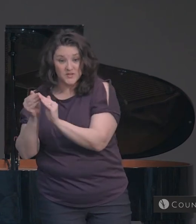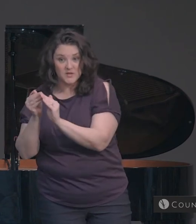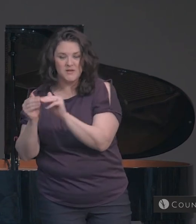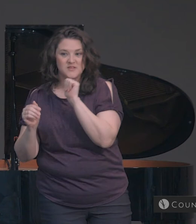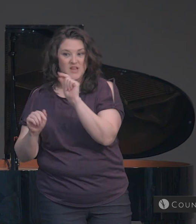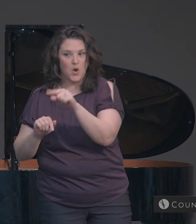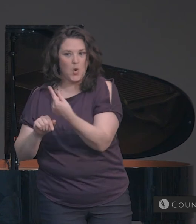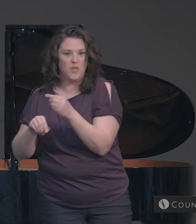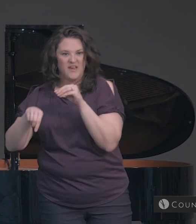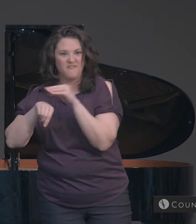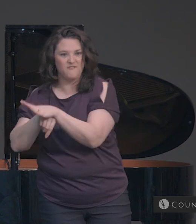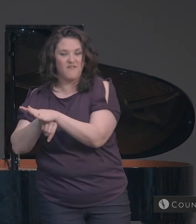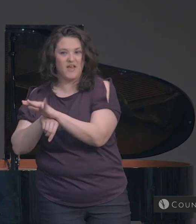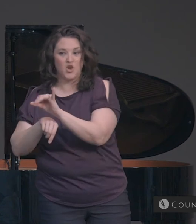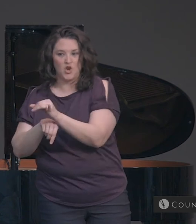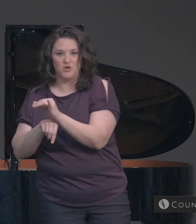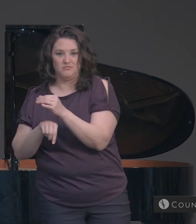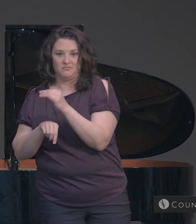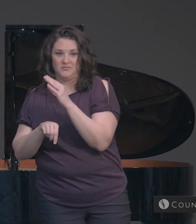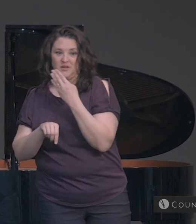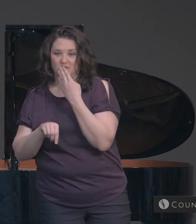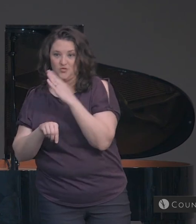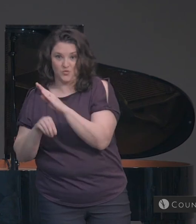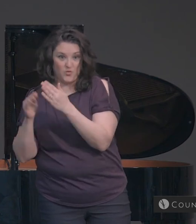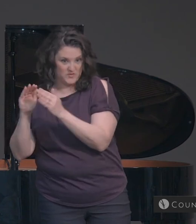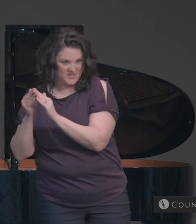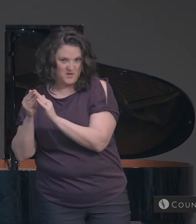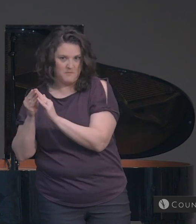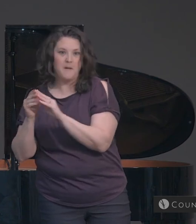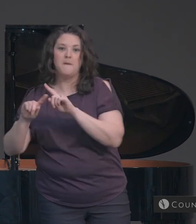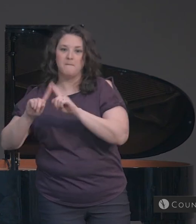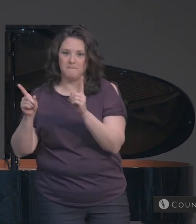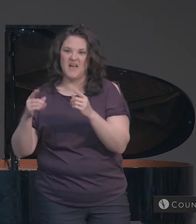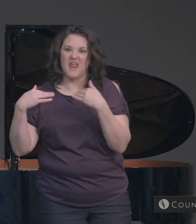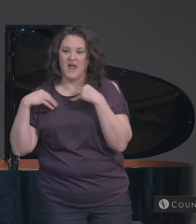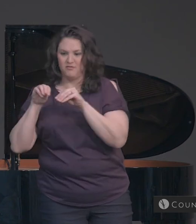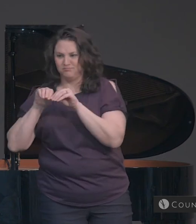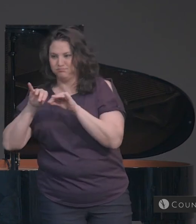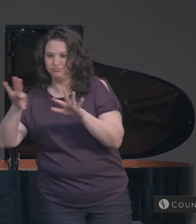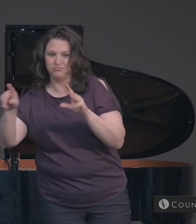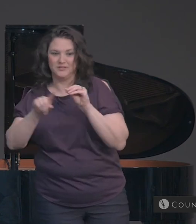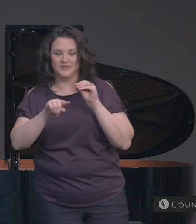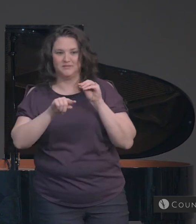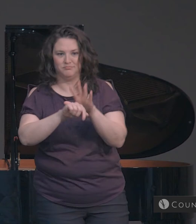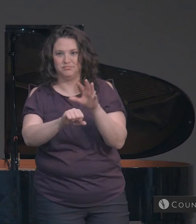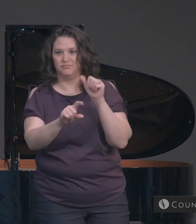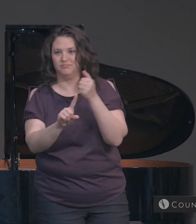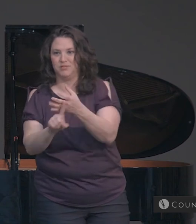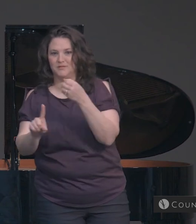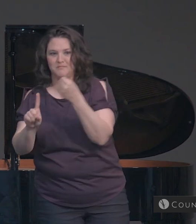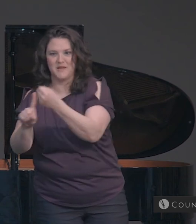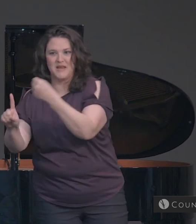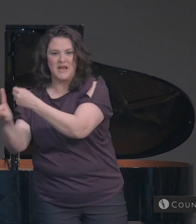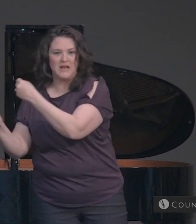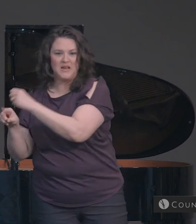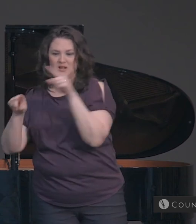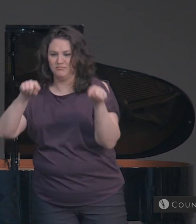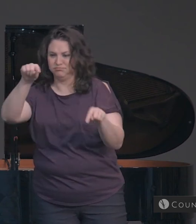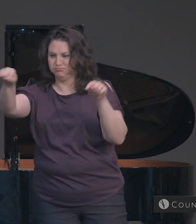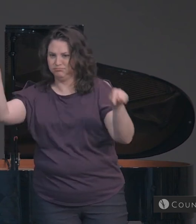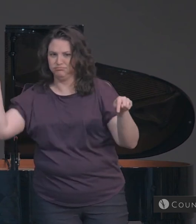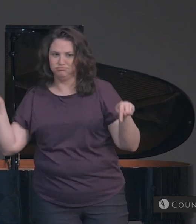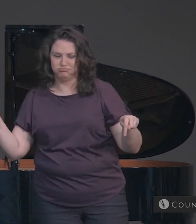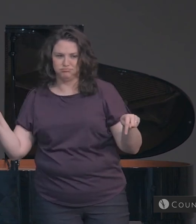affect Jerusalem, it's going to have effect in all of the country, in all of the outskirts, in all of these communities. And